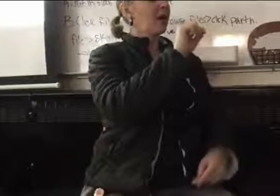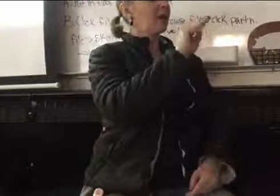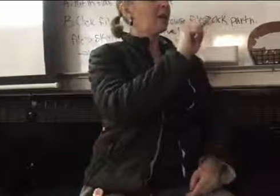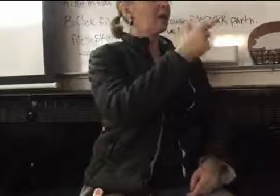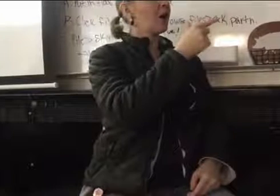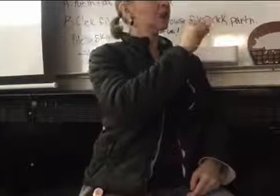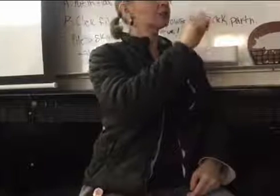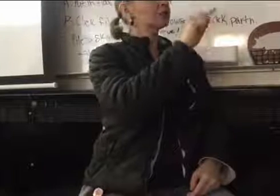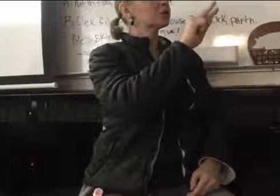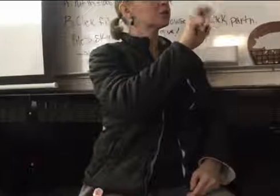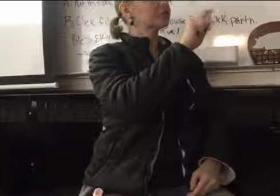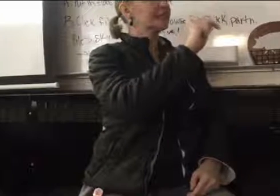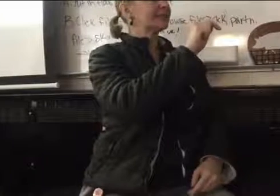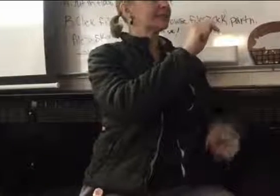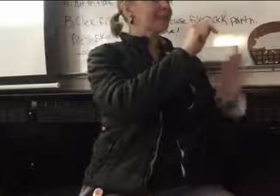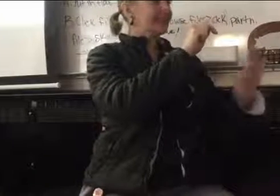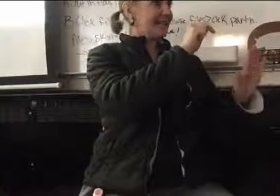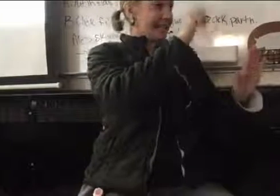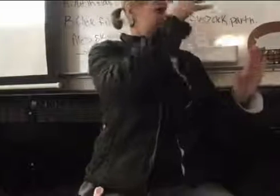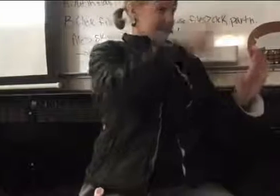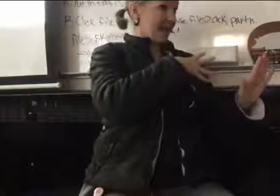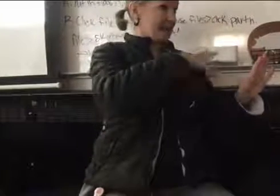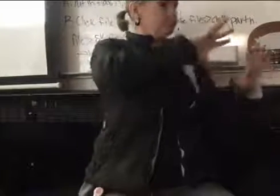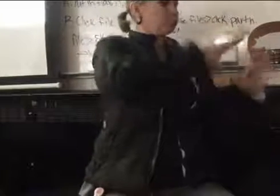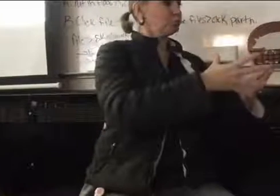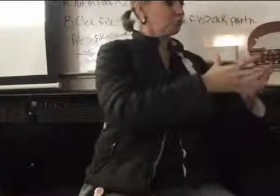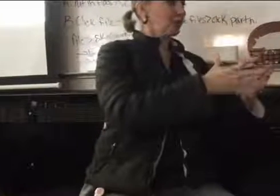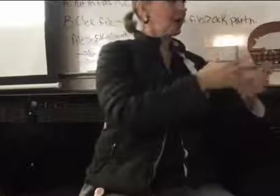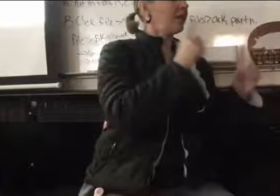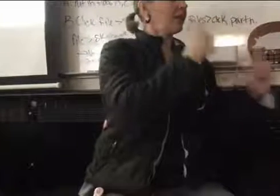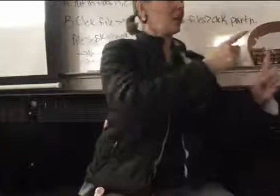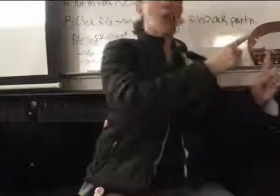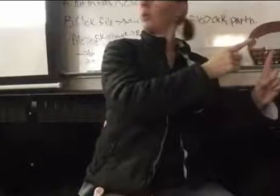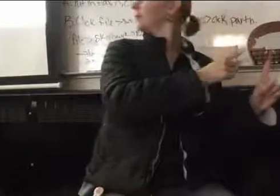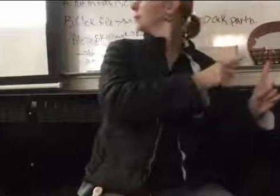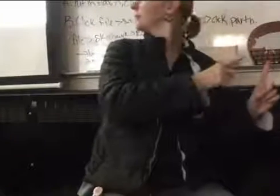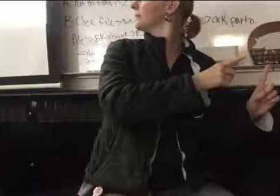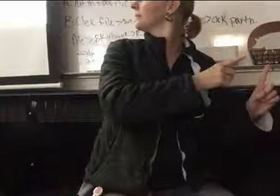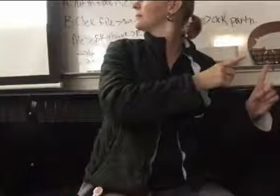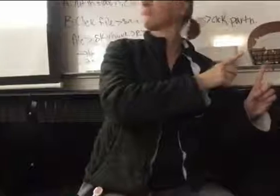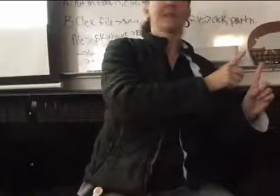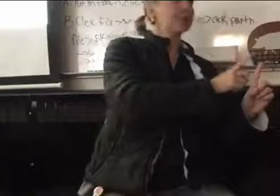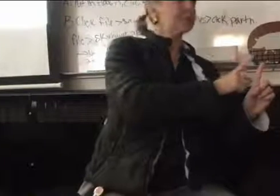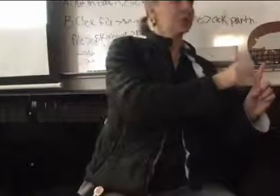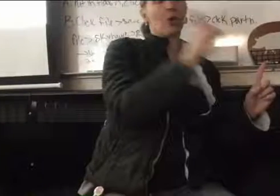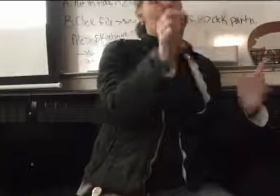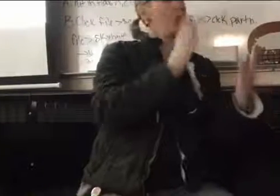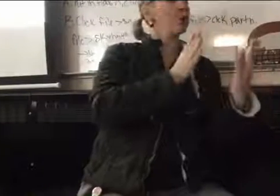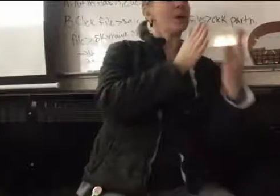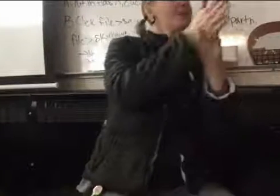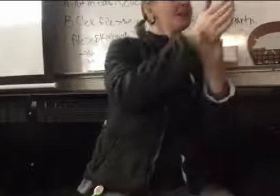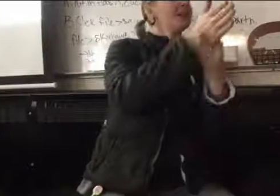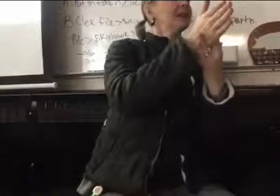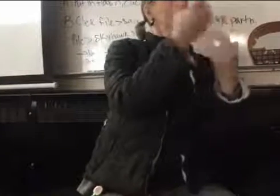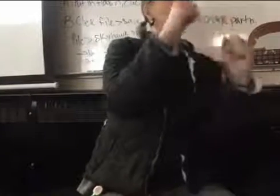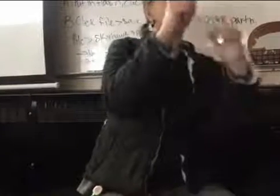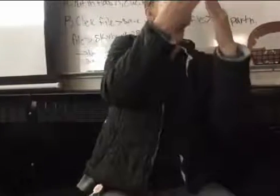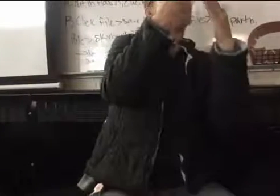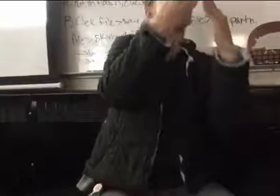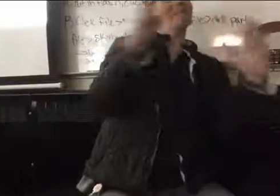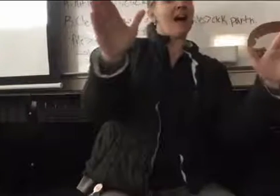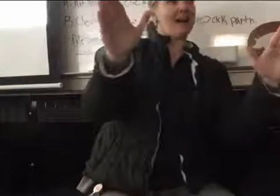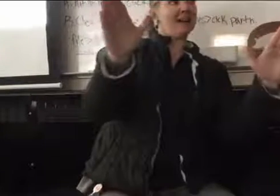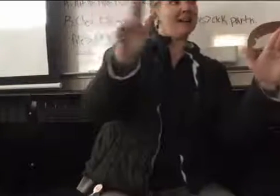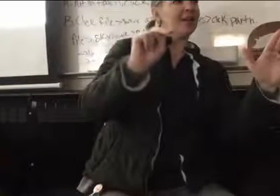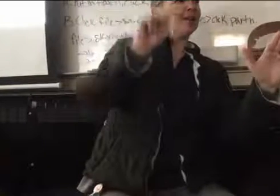takes all of Longstreet's men, and his goal is to run across into the middle, divide the Union Army in